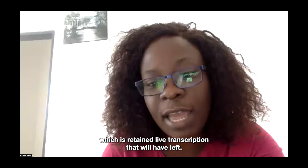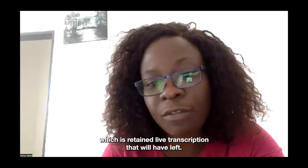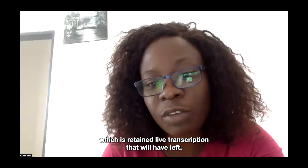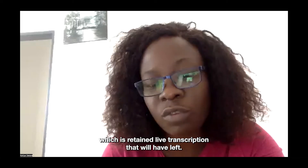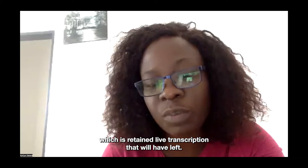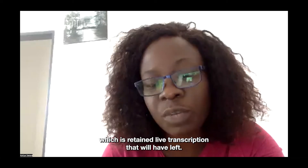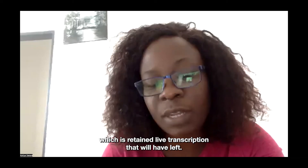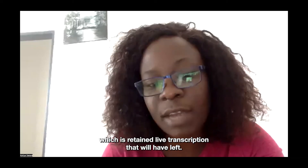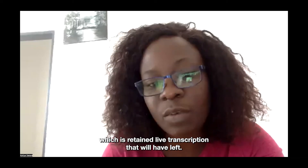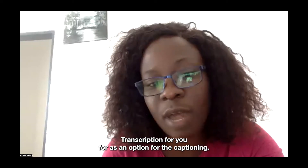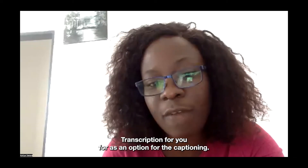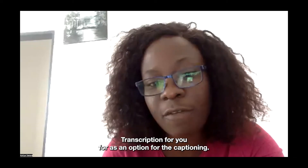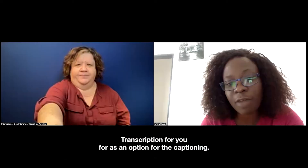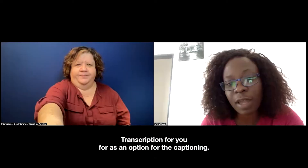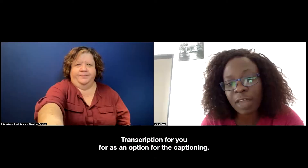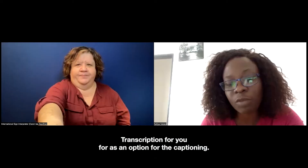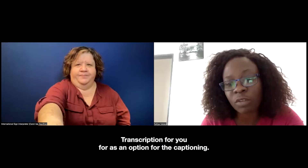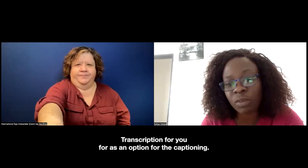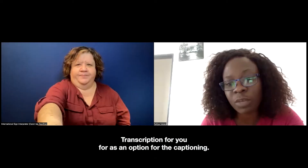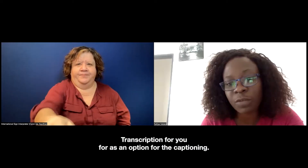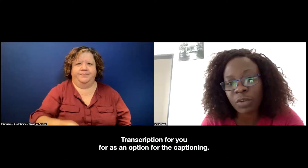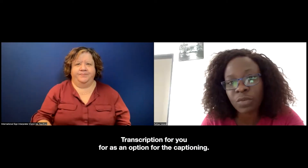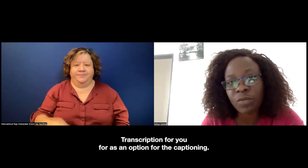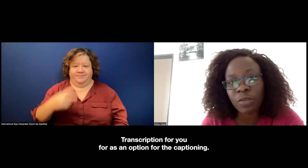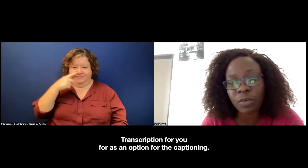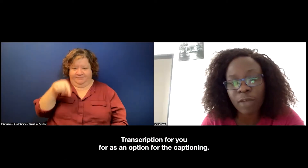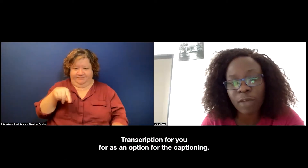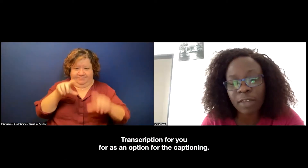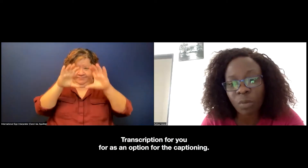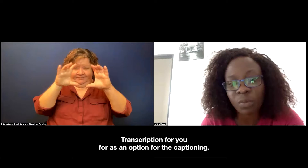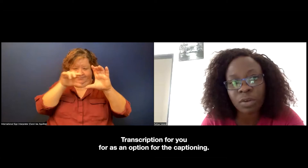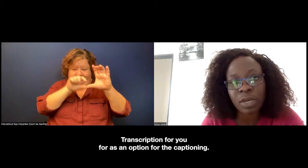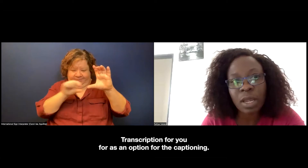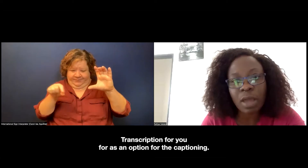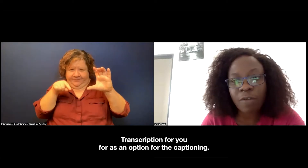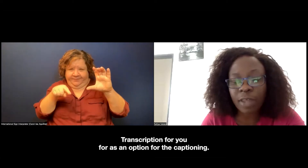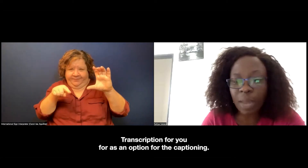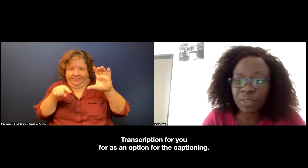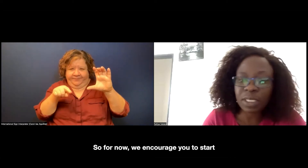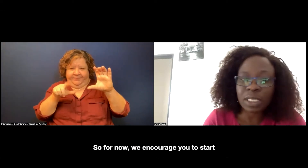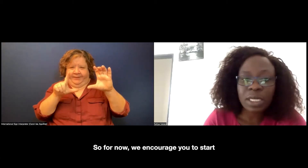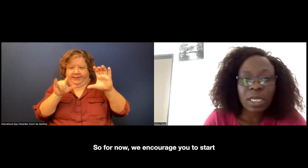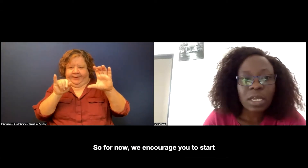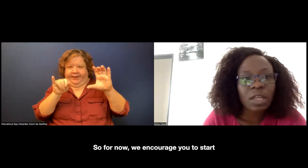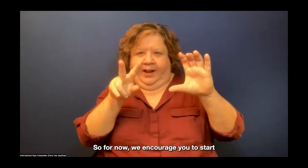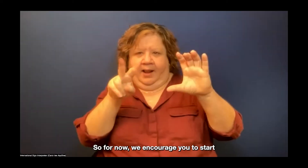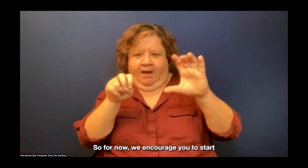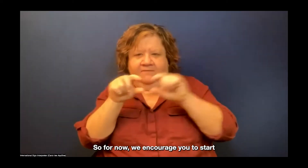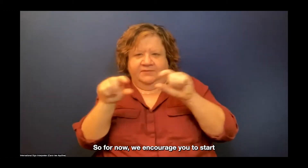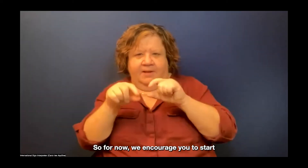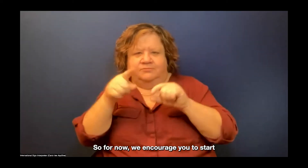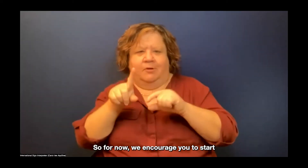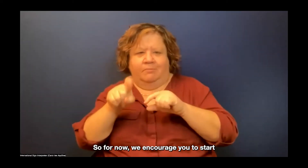written live transcription. That will have live transcription for you as an option for the captioning.